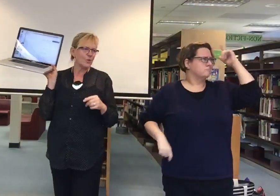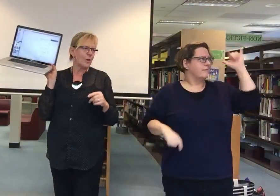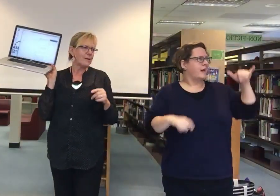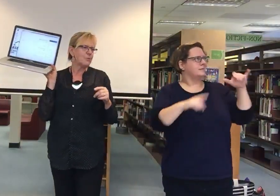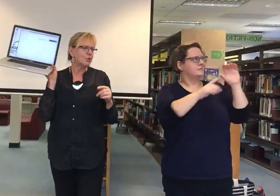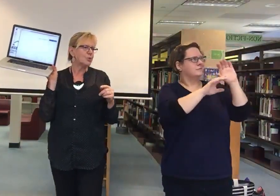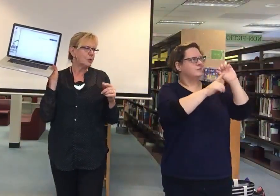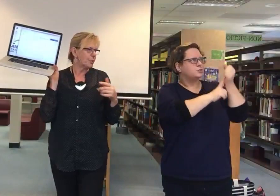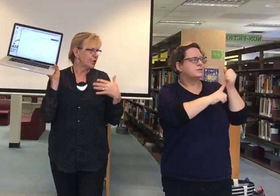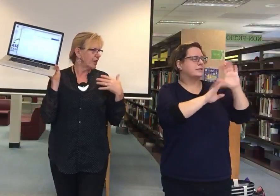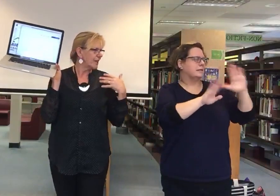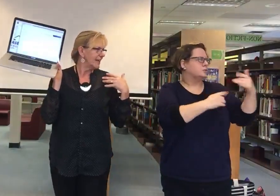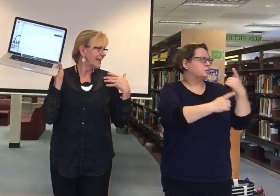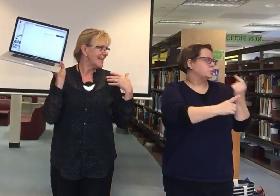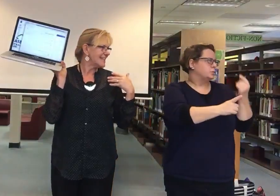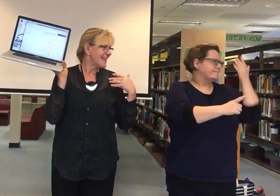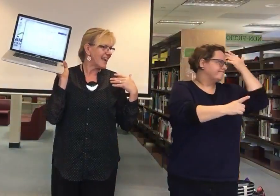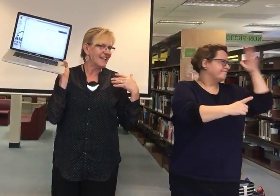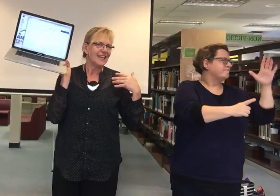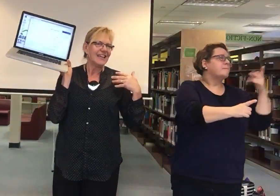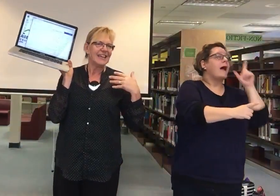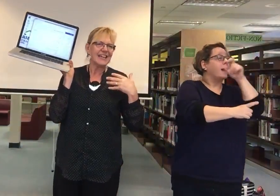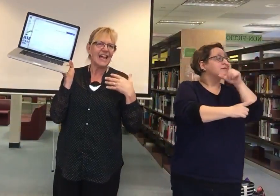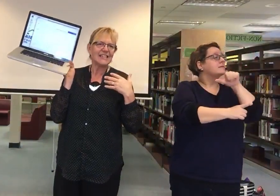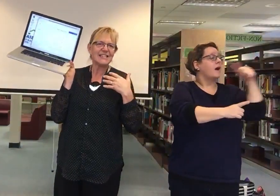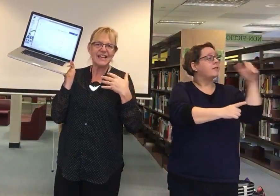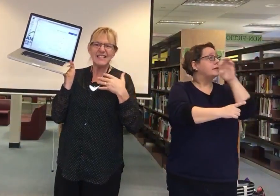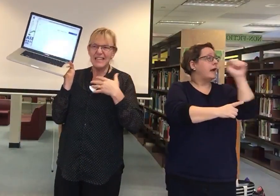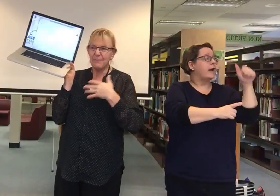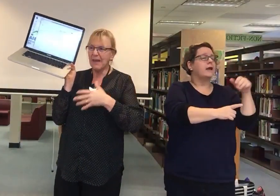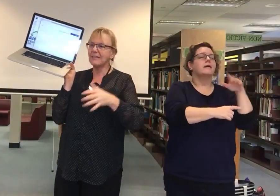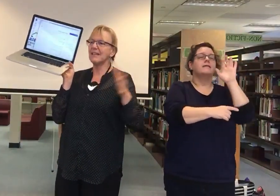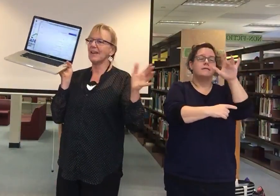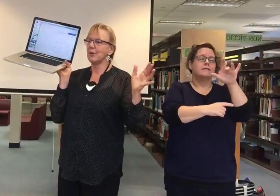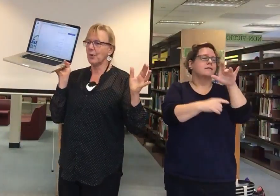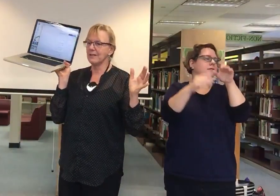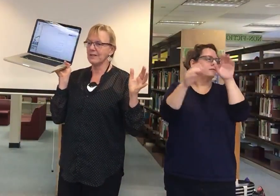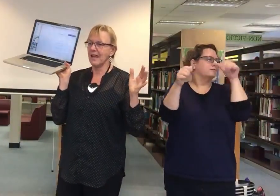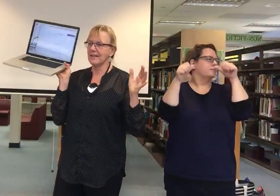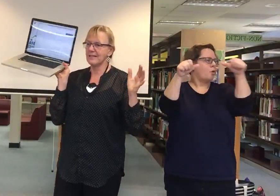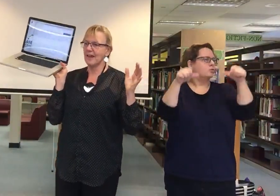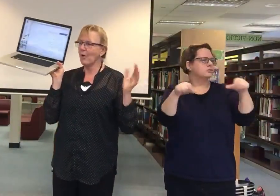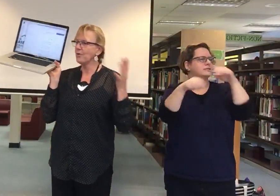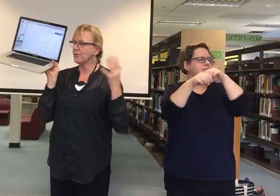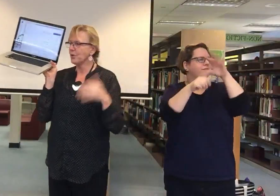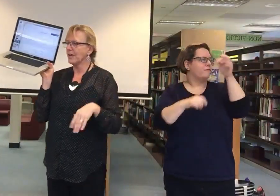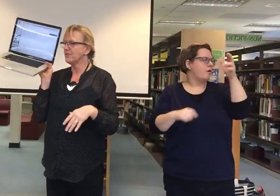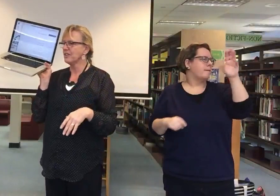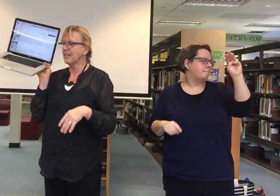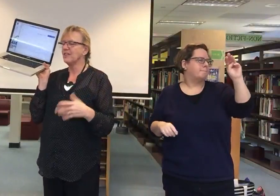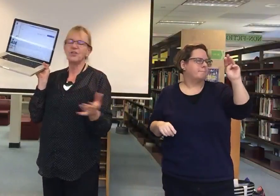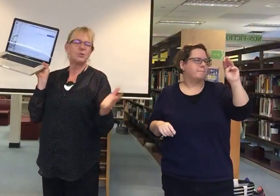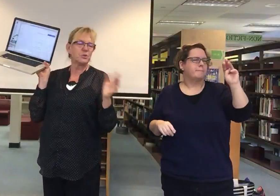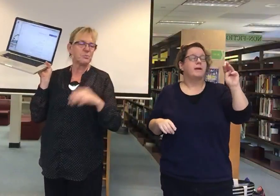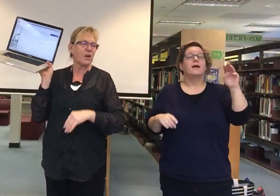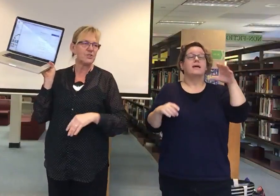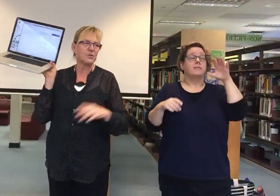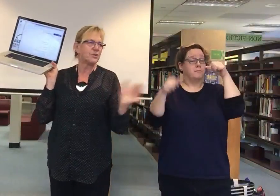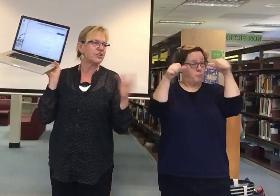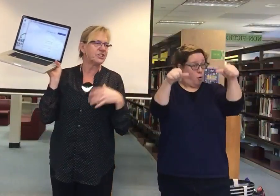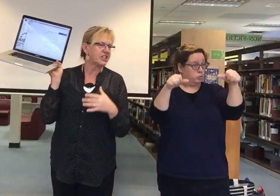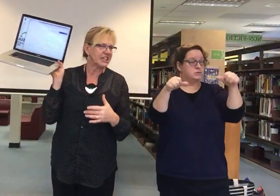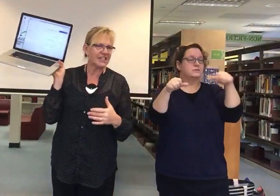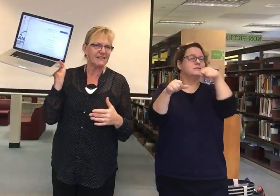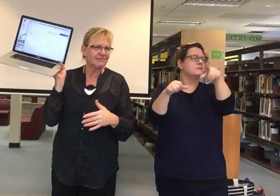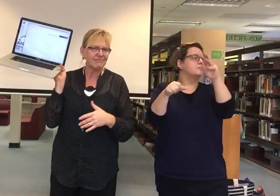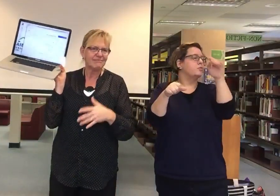And then the way Moodle would work is that it kind of sends an email to everyone to kind of say, oh, there's a question, and either you respond to